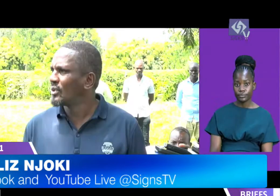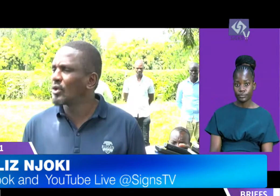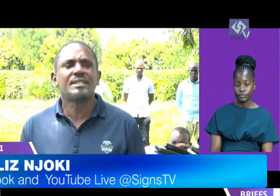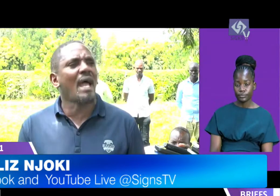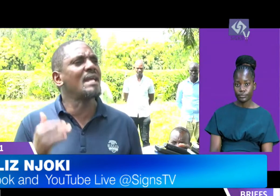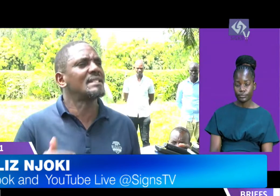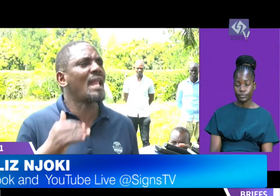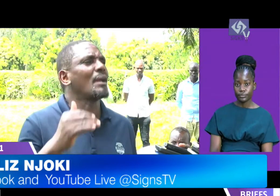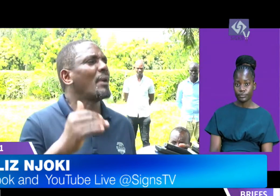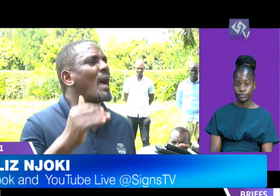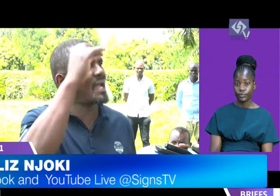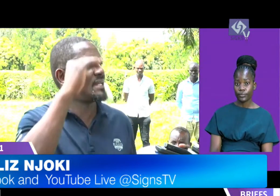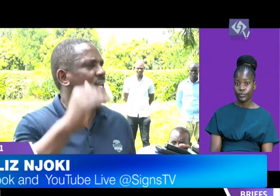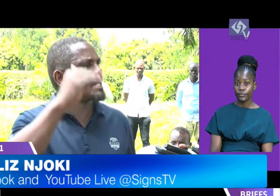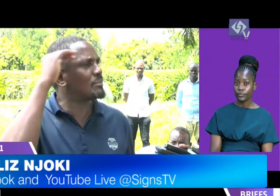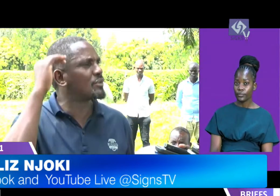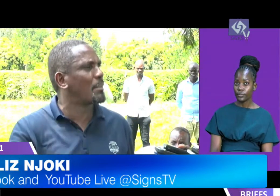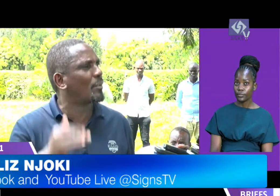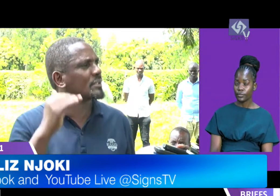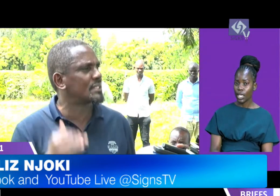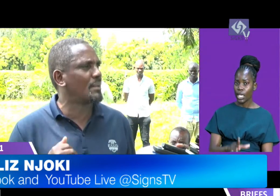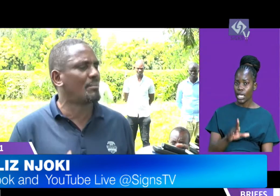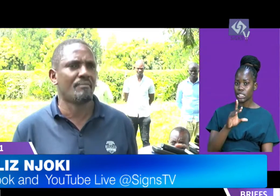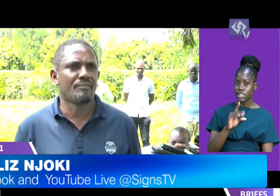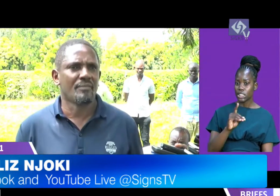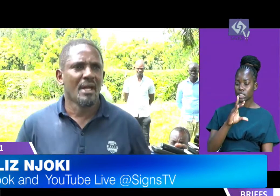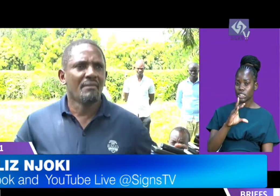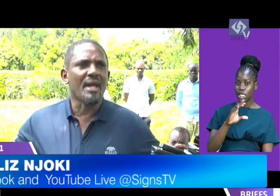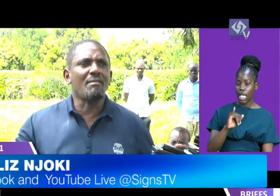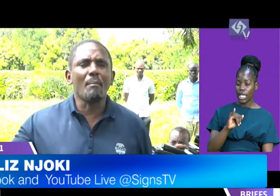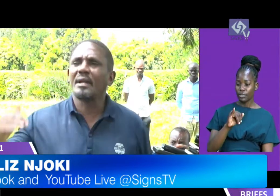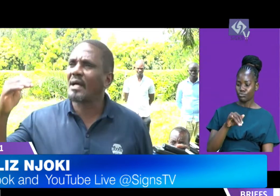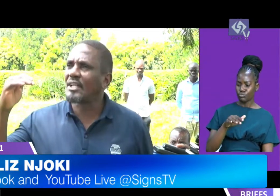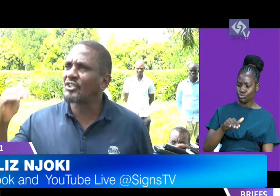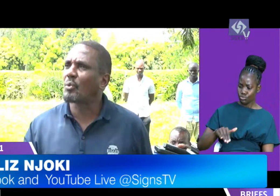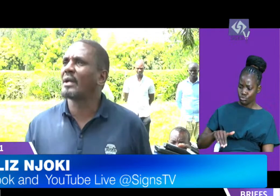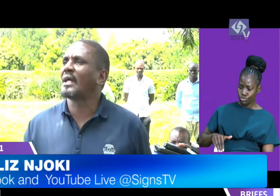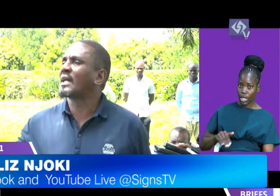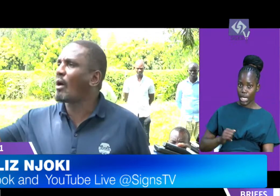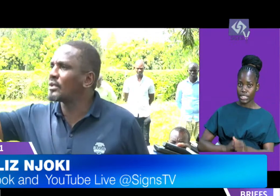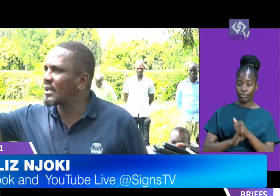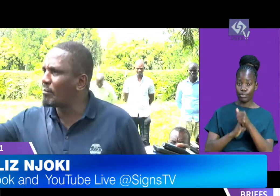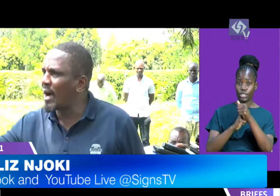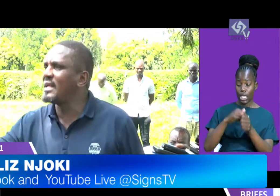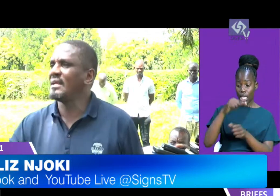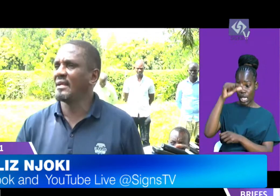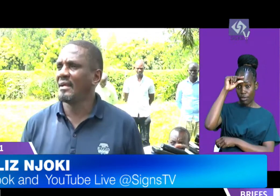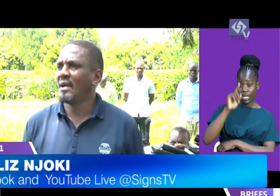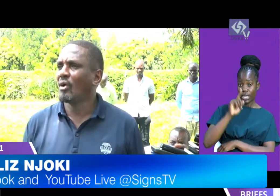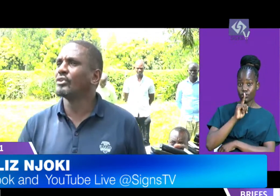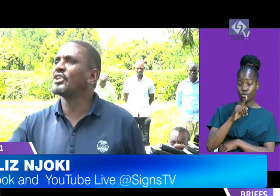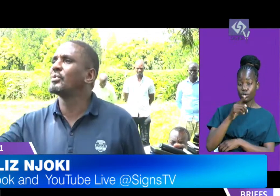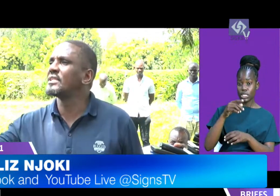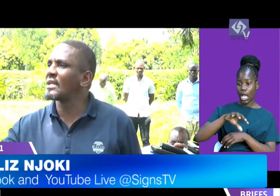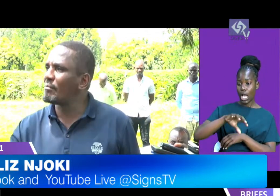So Siaya is lagging behind in terms of support system. The government has ensured that counties have money, constituencies have